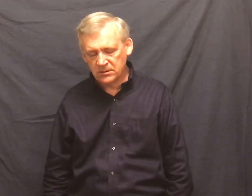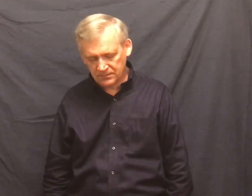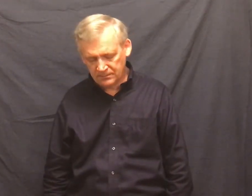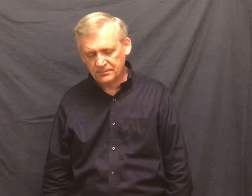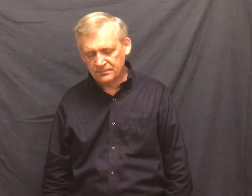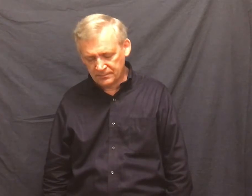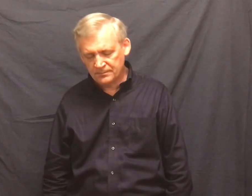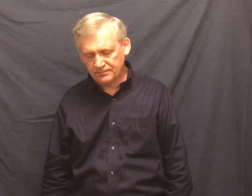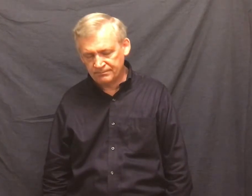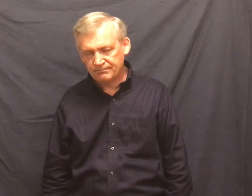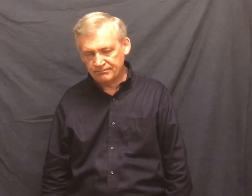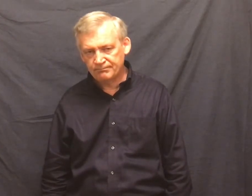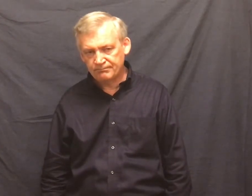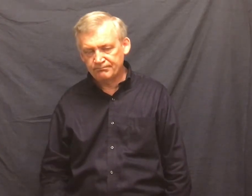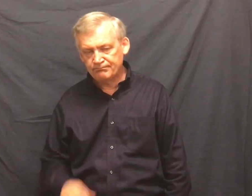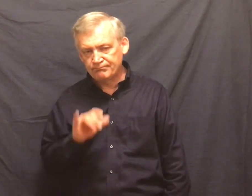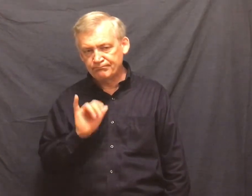that's how.